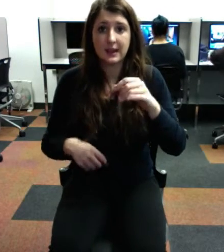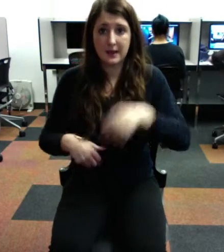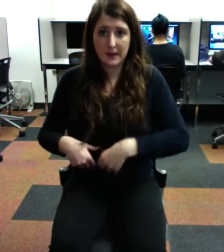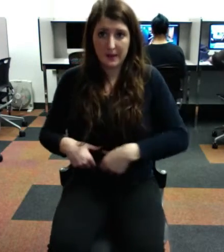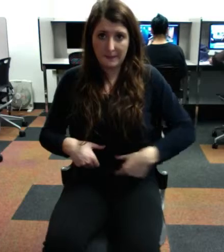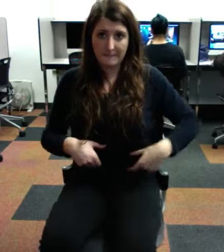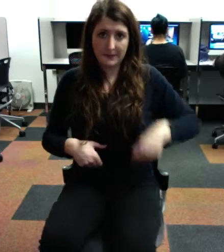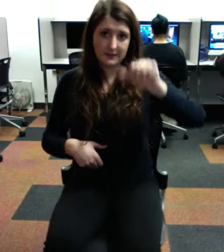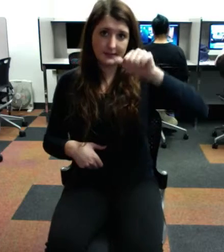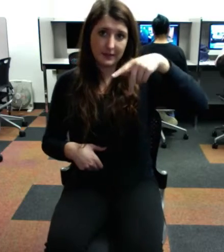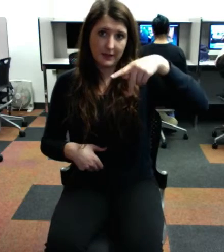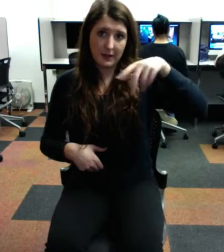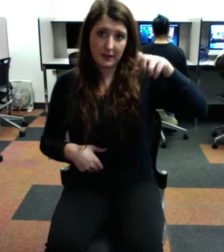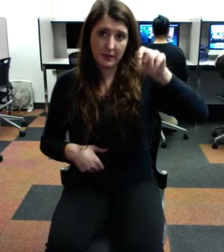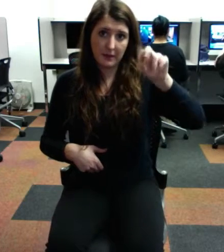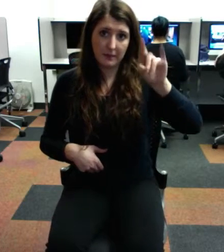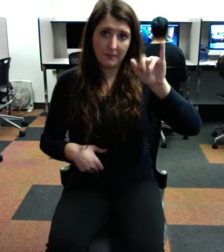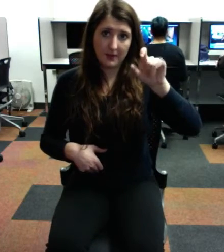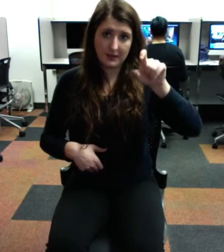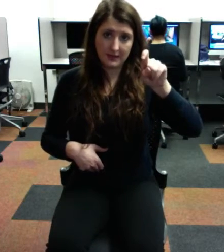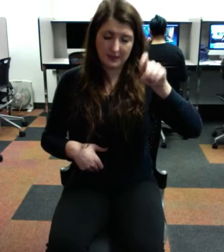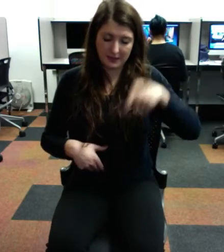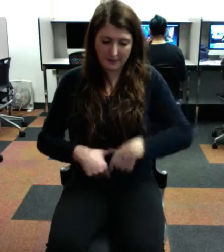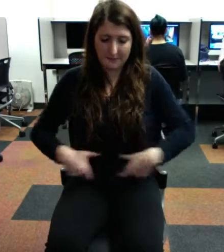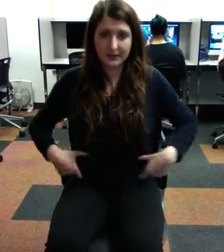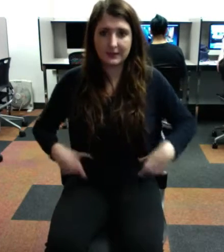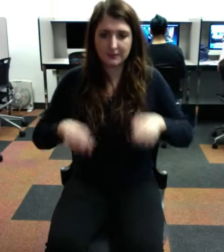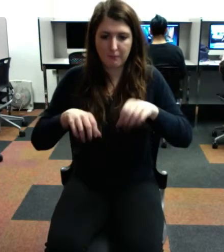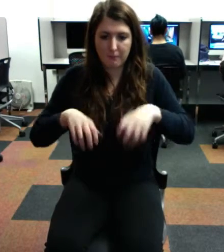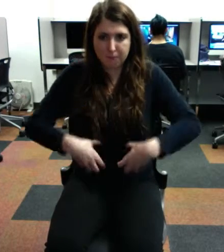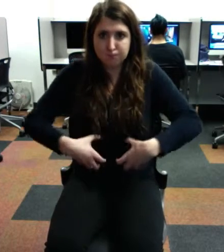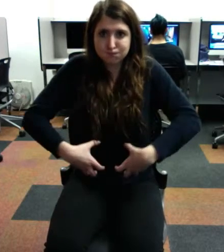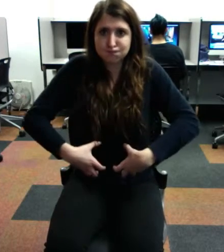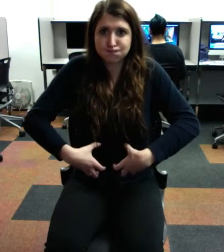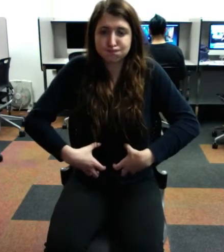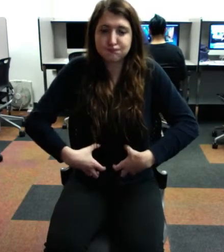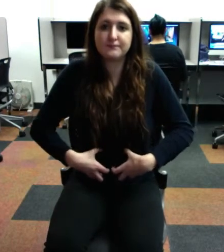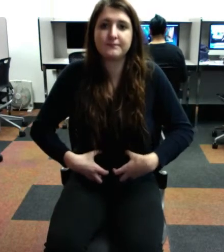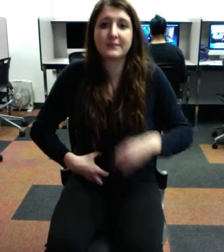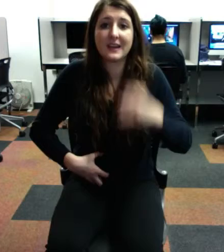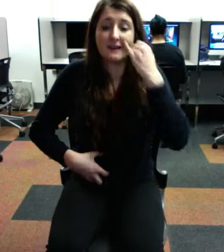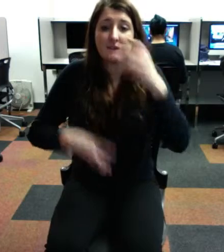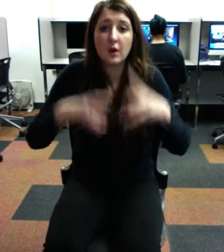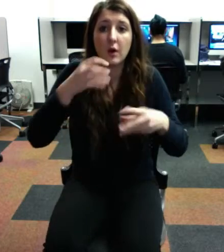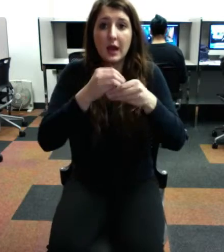If you add the prefix pseudo to appendicitis, you get the word